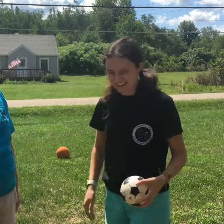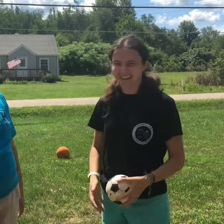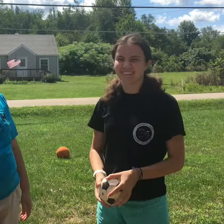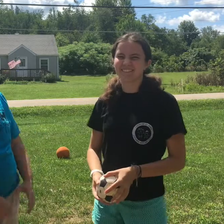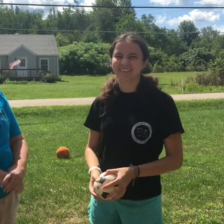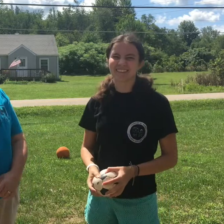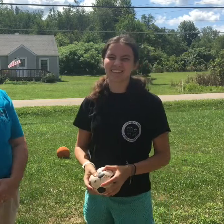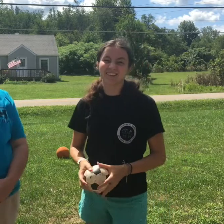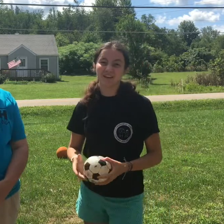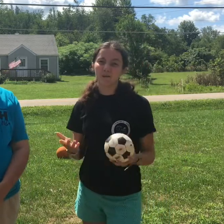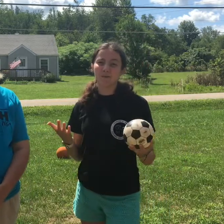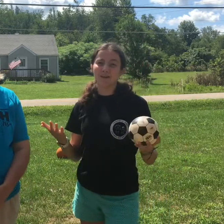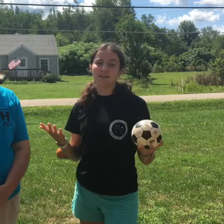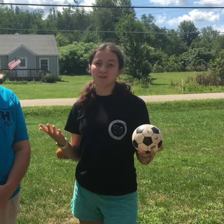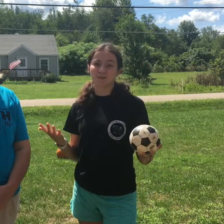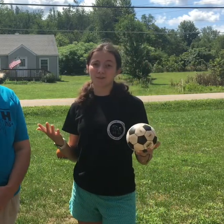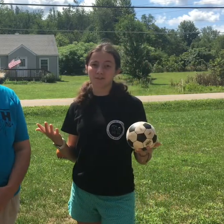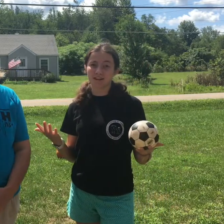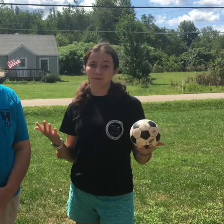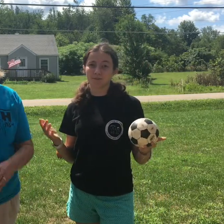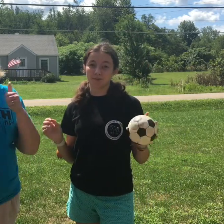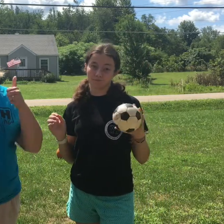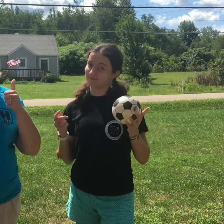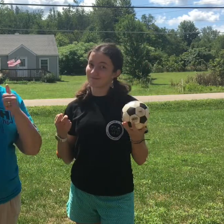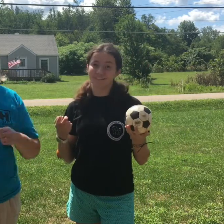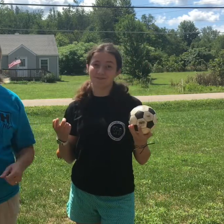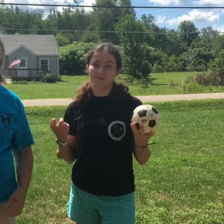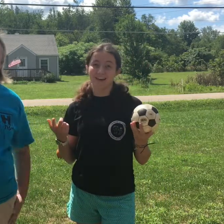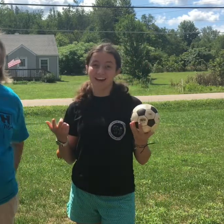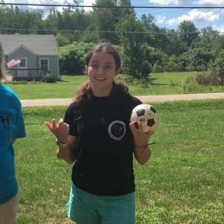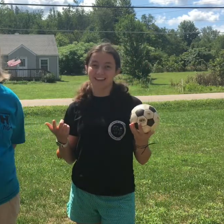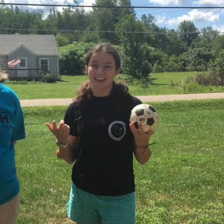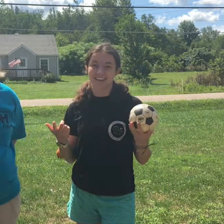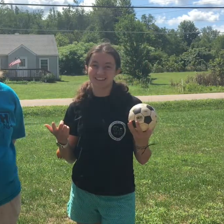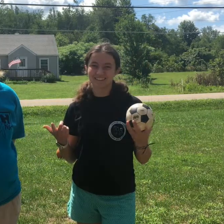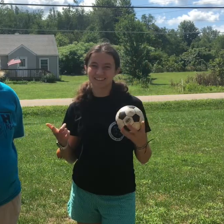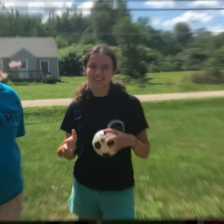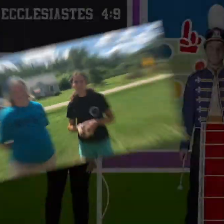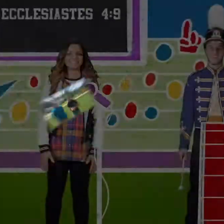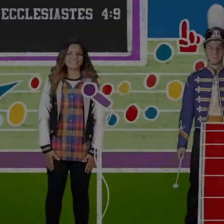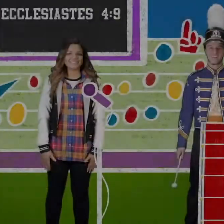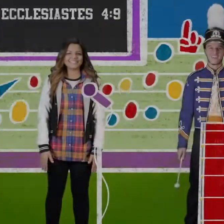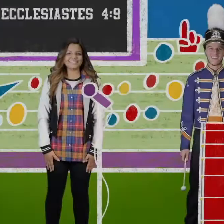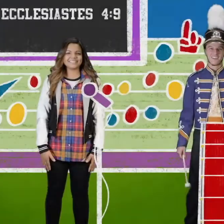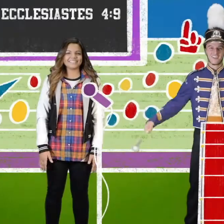it. We made it the full time through. Woo-hoo! See if you guys can.